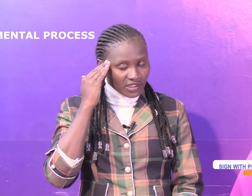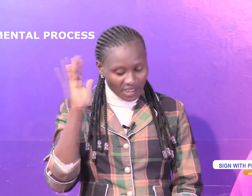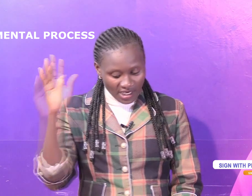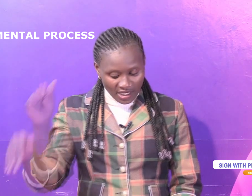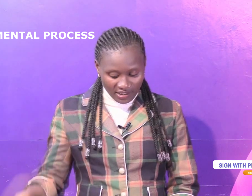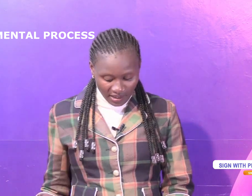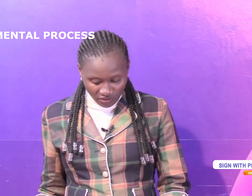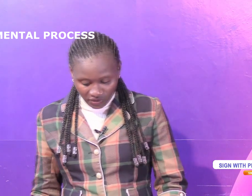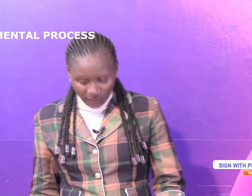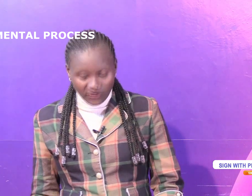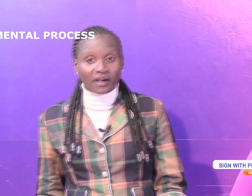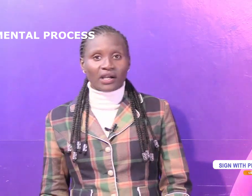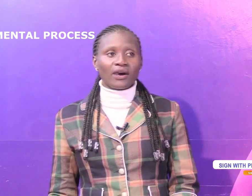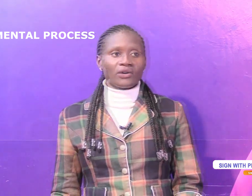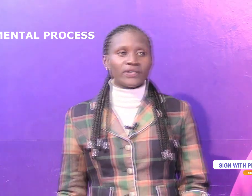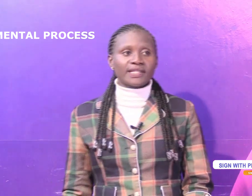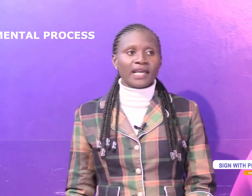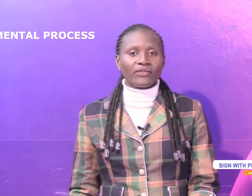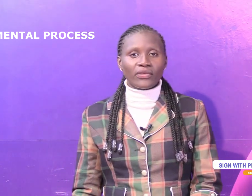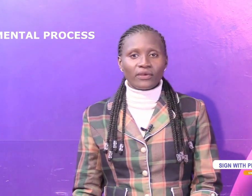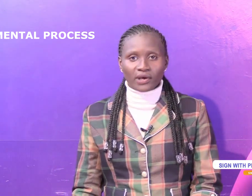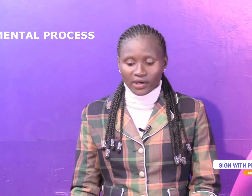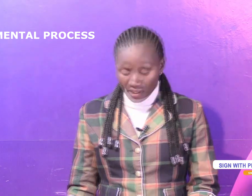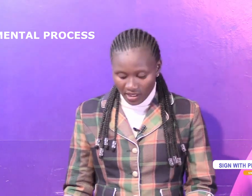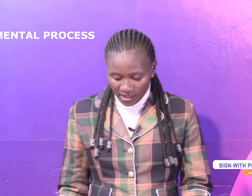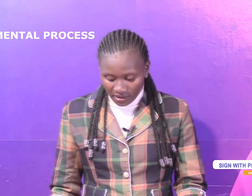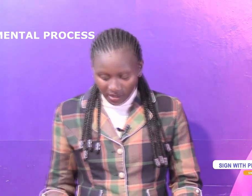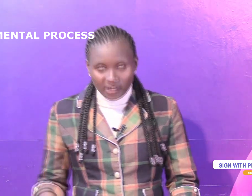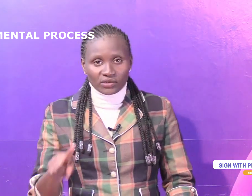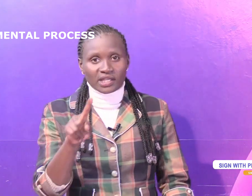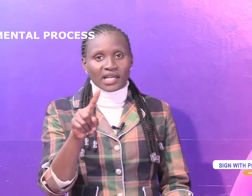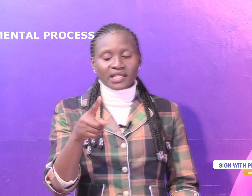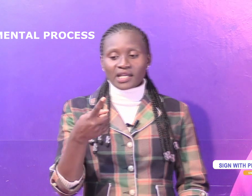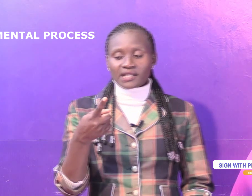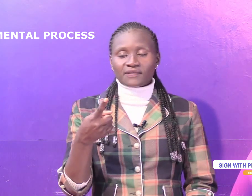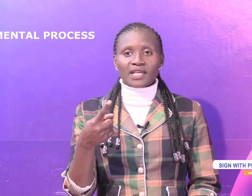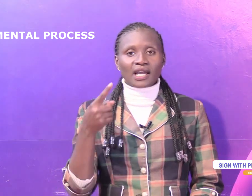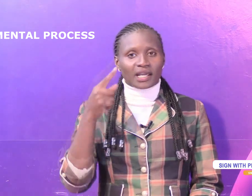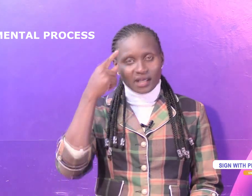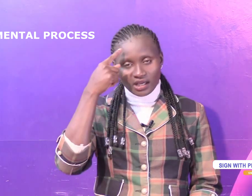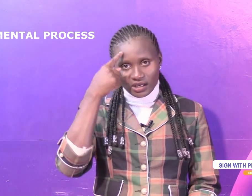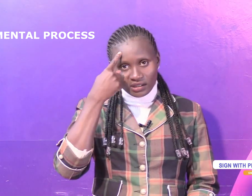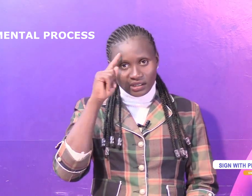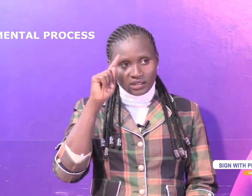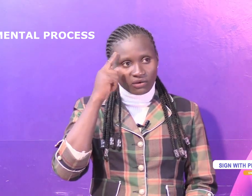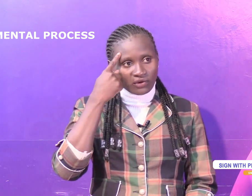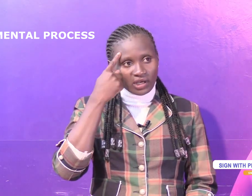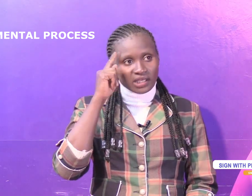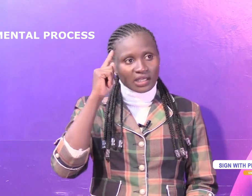And then also think. How do we sign think? Using an index finger in the forehead here, just make